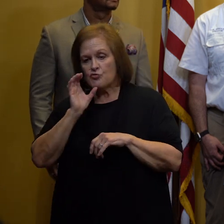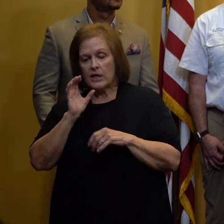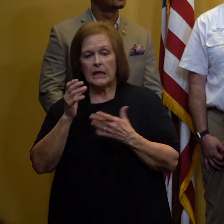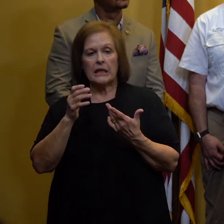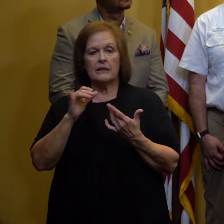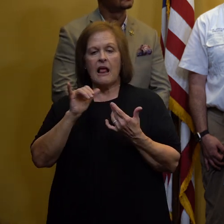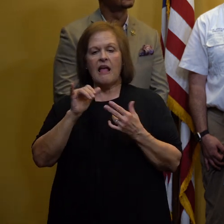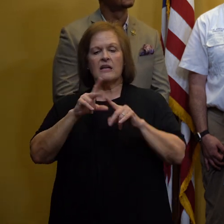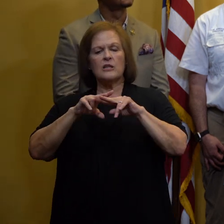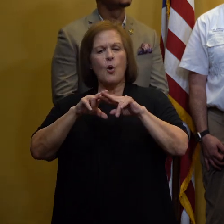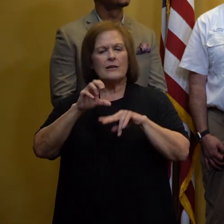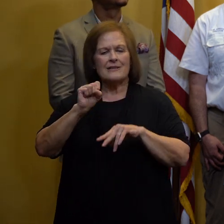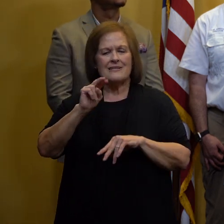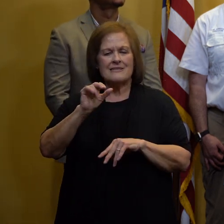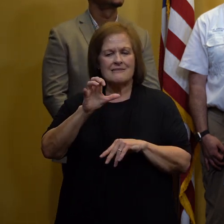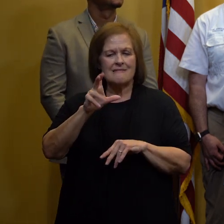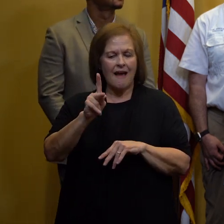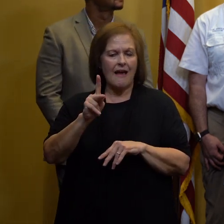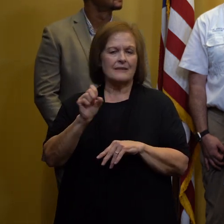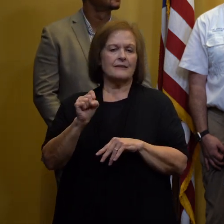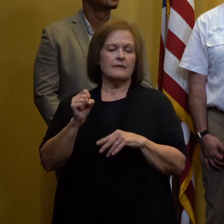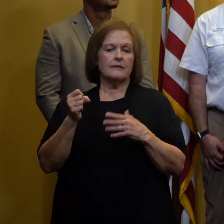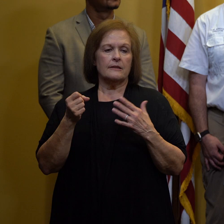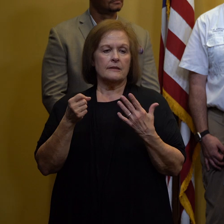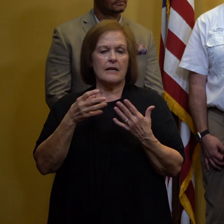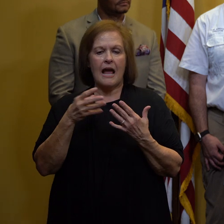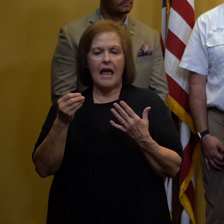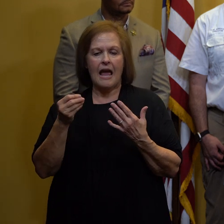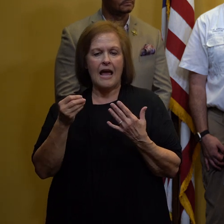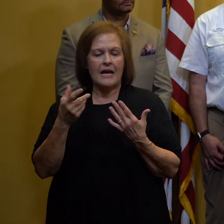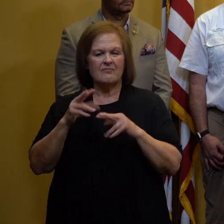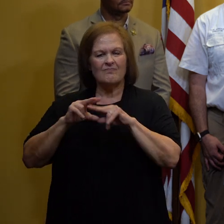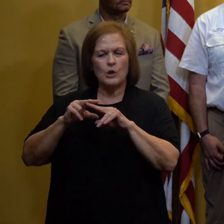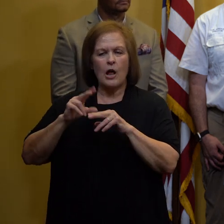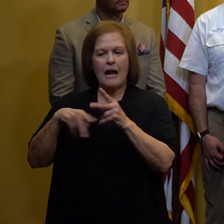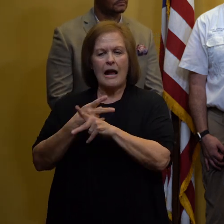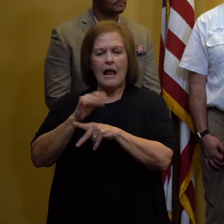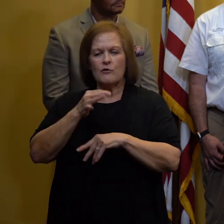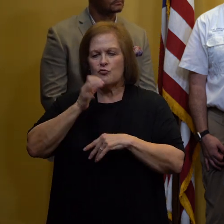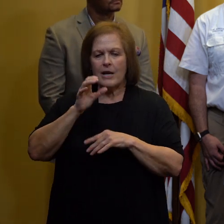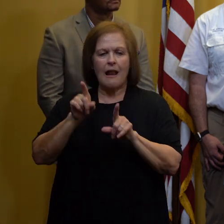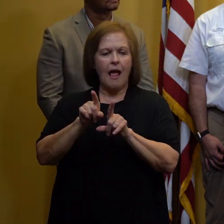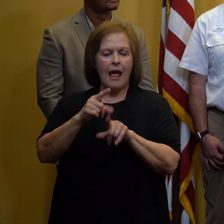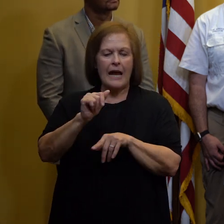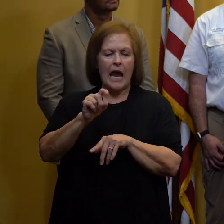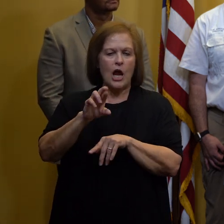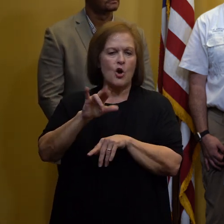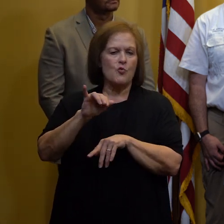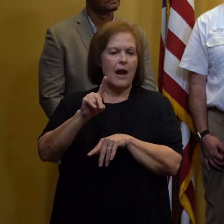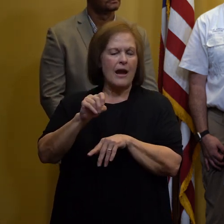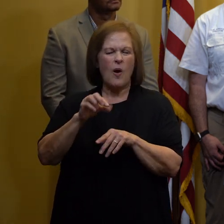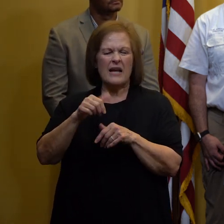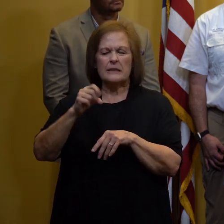eating salty snacks, salty healthy snacks, and electrolyte replacing stuff like Gatorade or Powerade or whatever sports